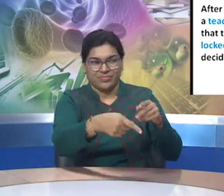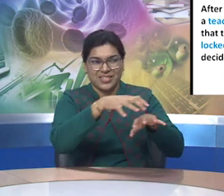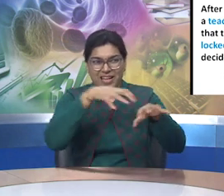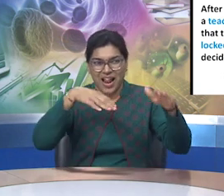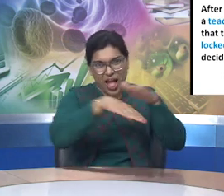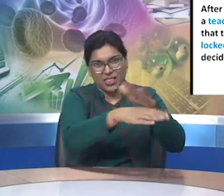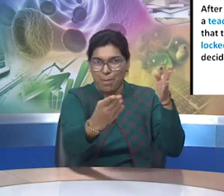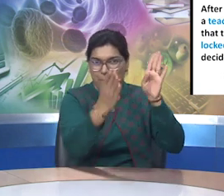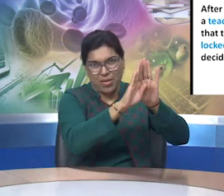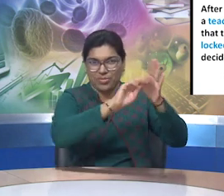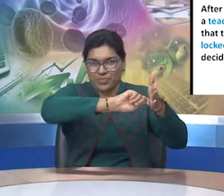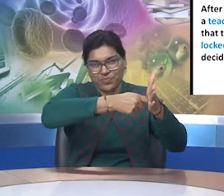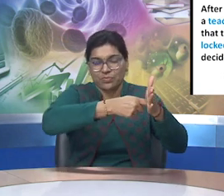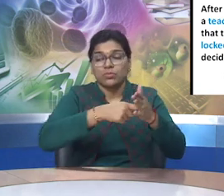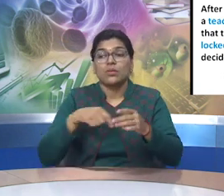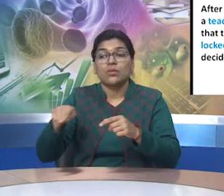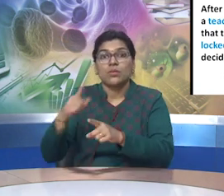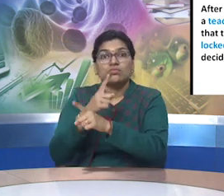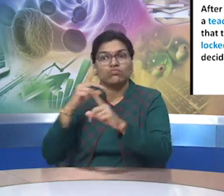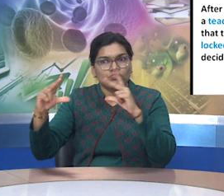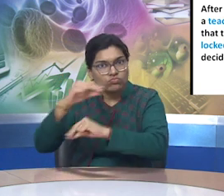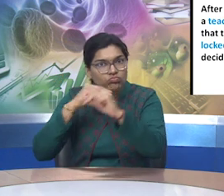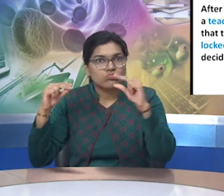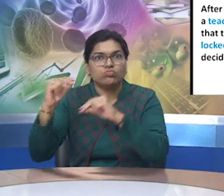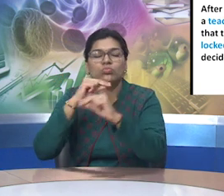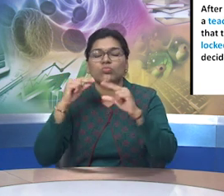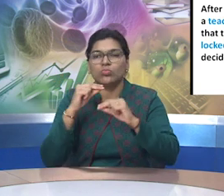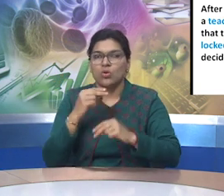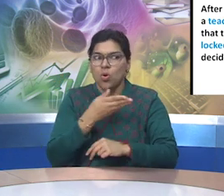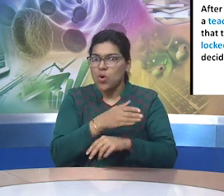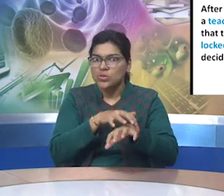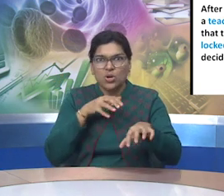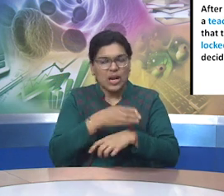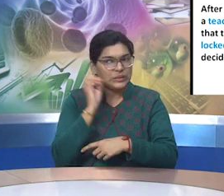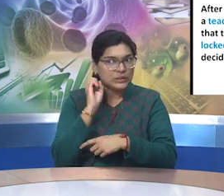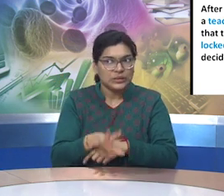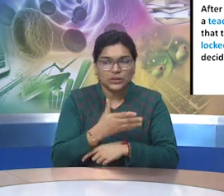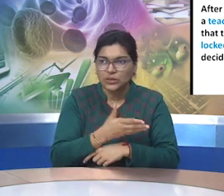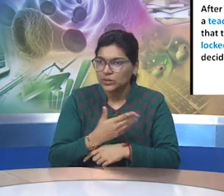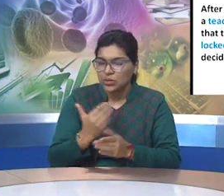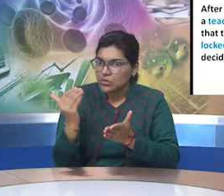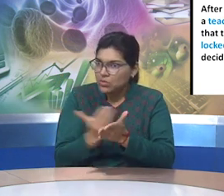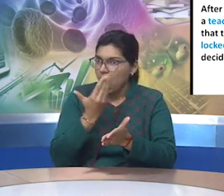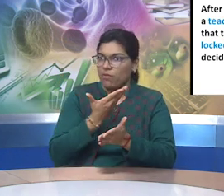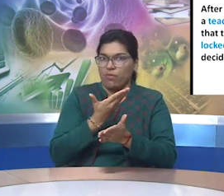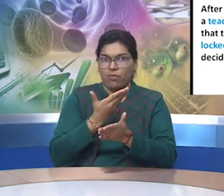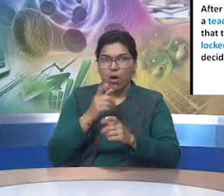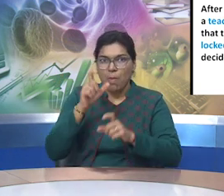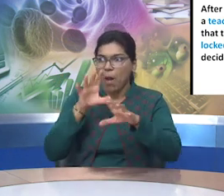"Now that this brute is safely locked up,